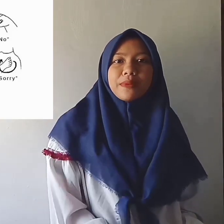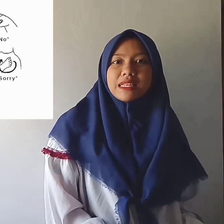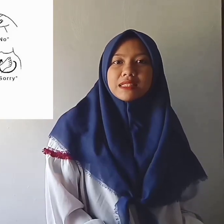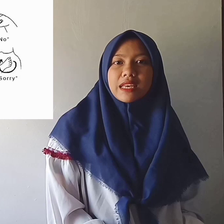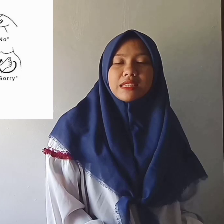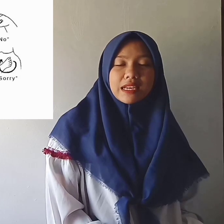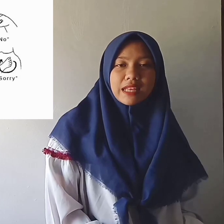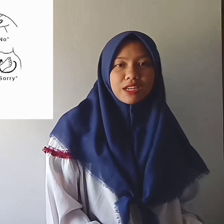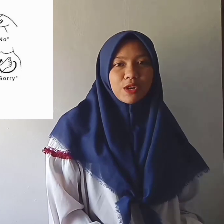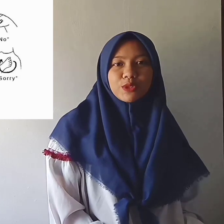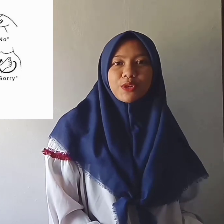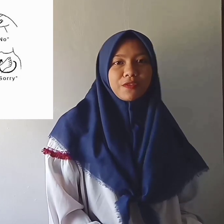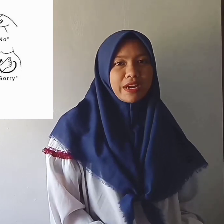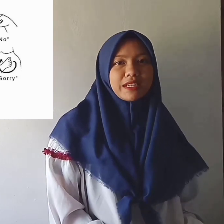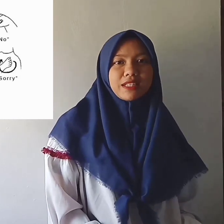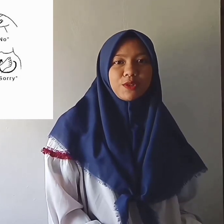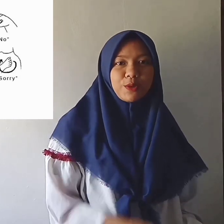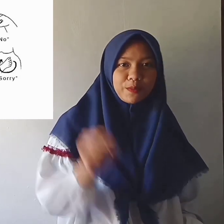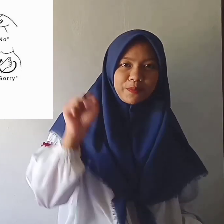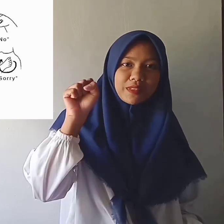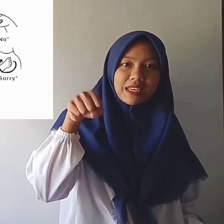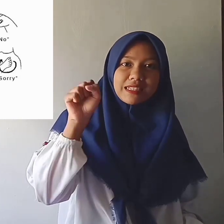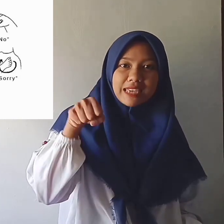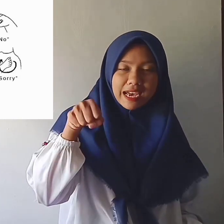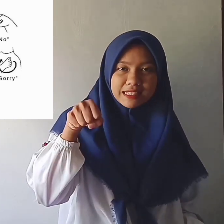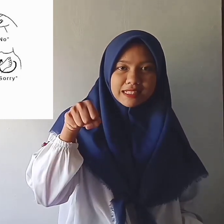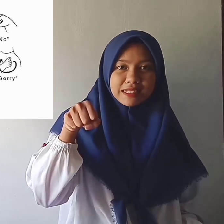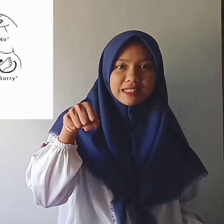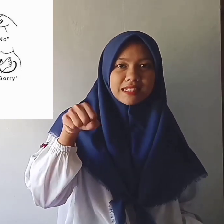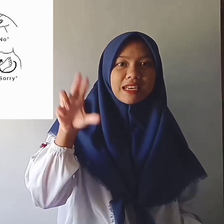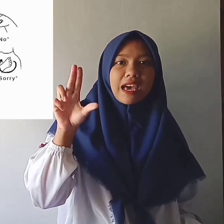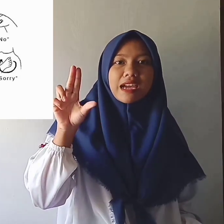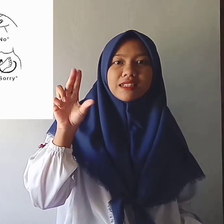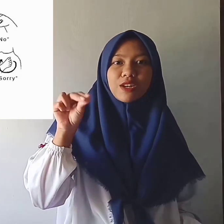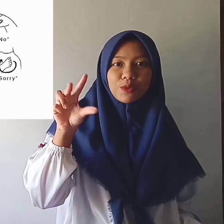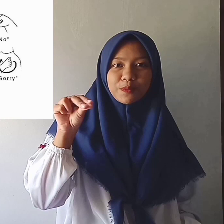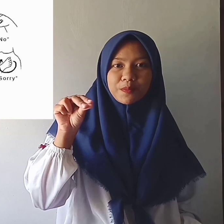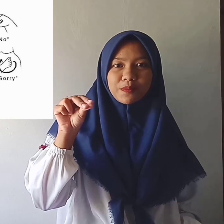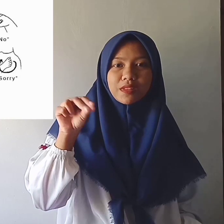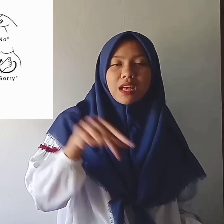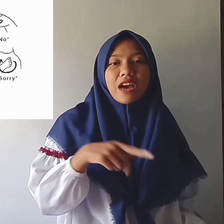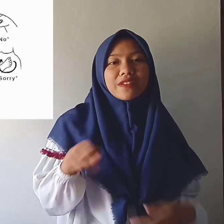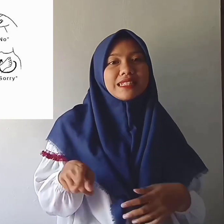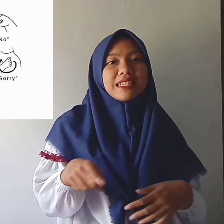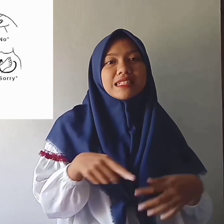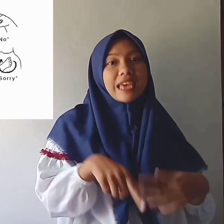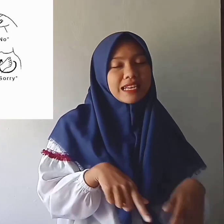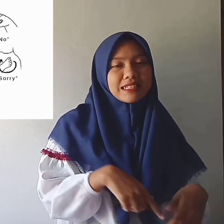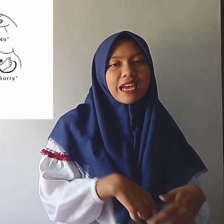Please say yes and no to your friend next to you. Yes and no. After these yes and